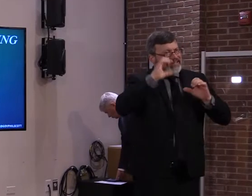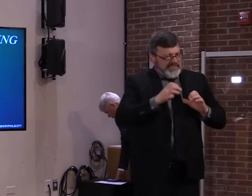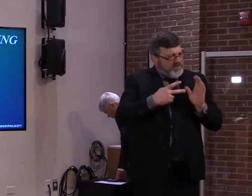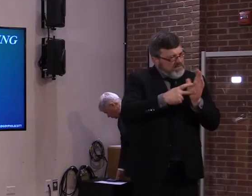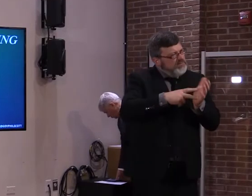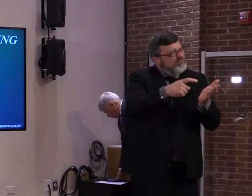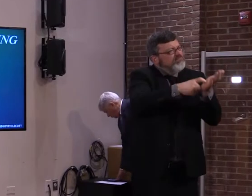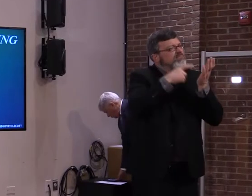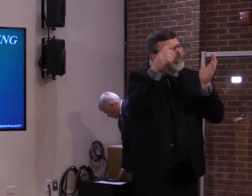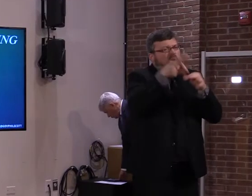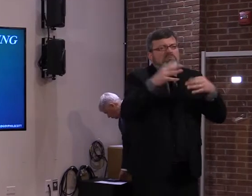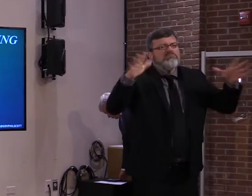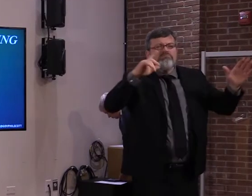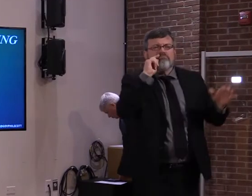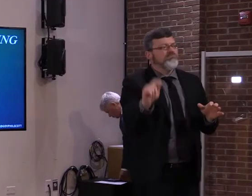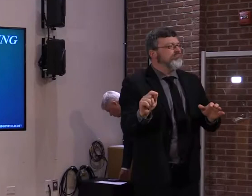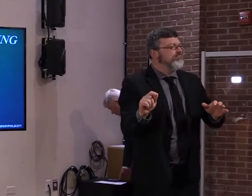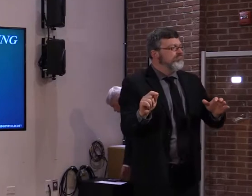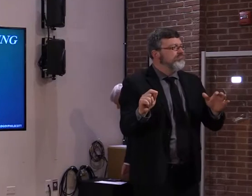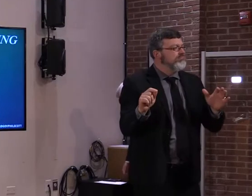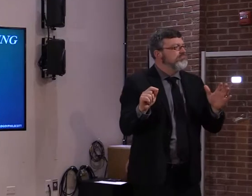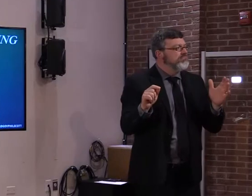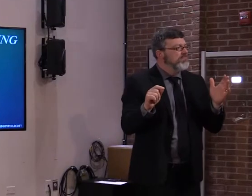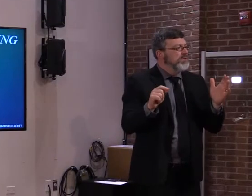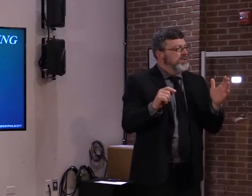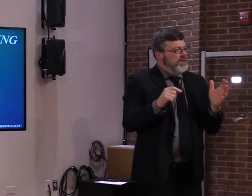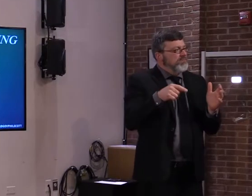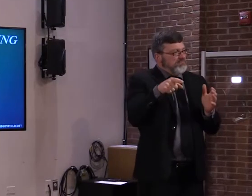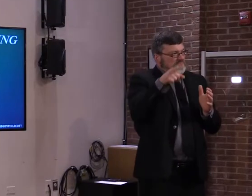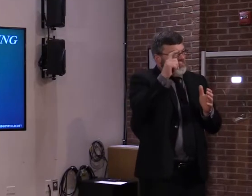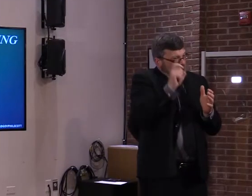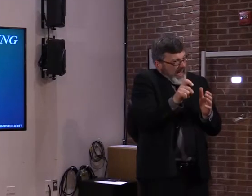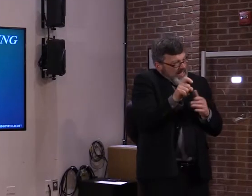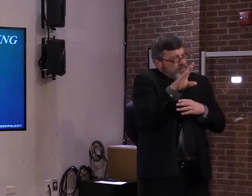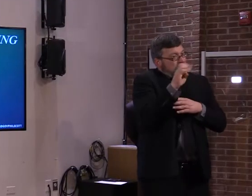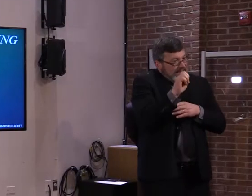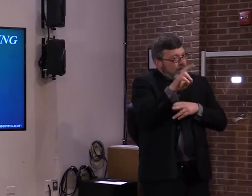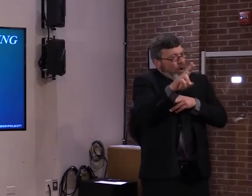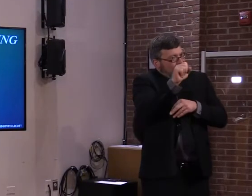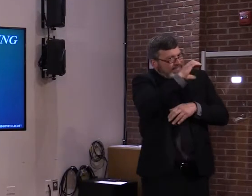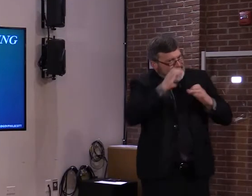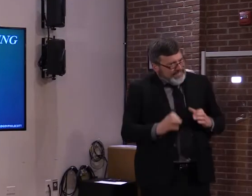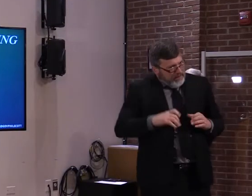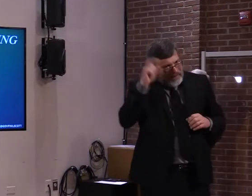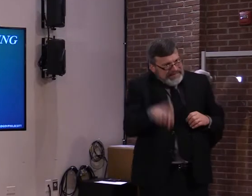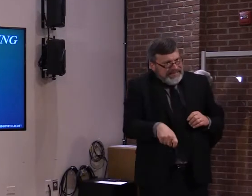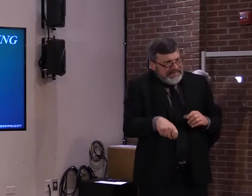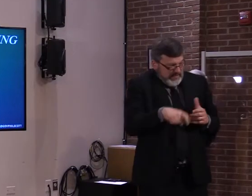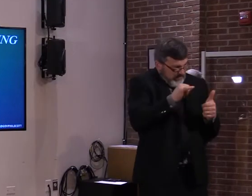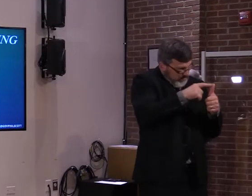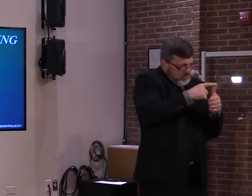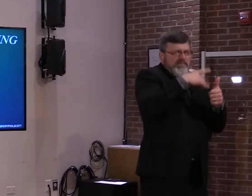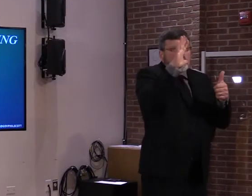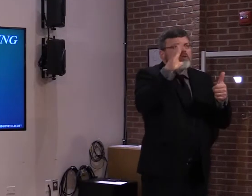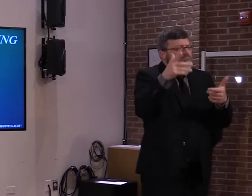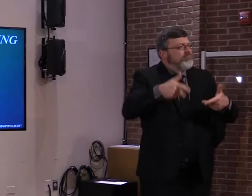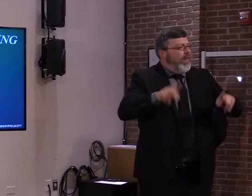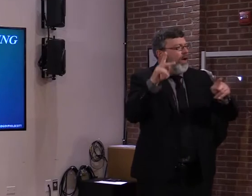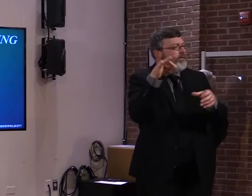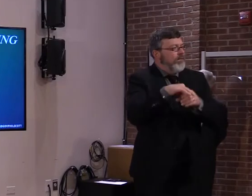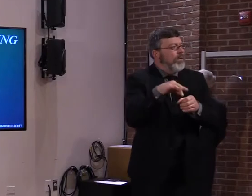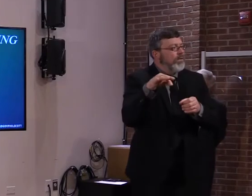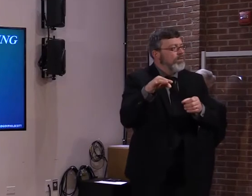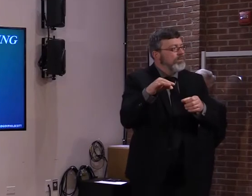non-citizen, what local issues can be voted on, and what offices non-citizens can hold. All Vermont